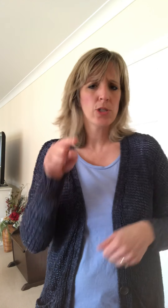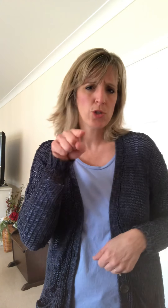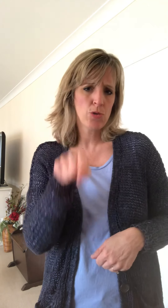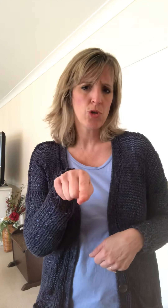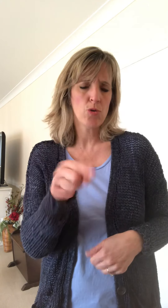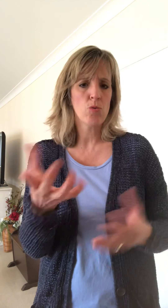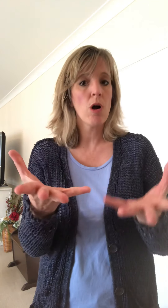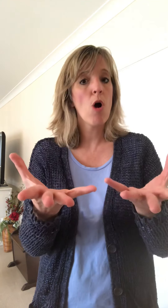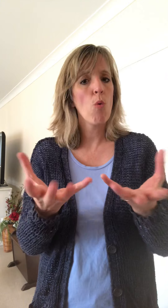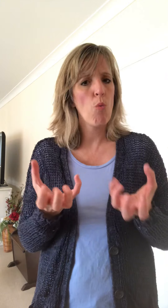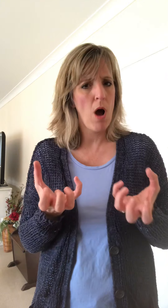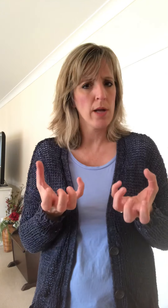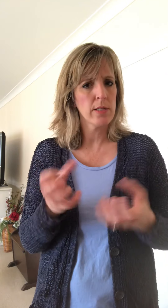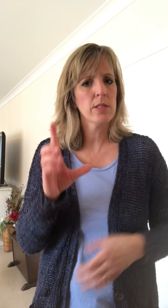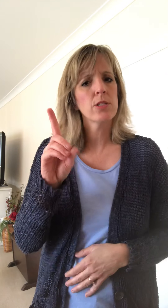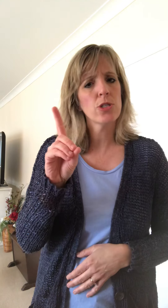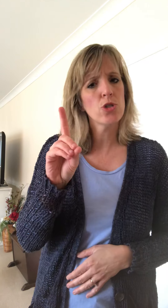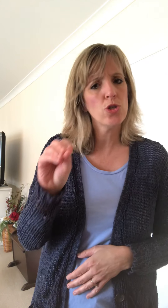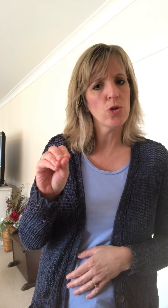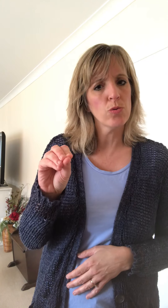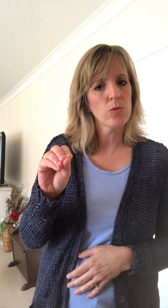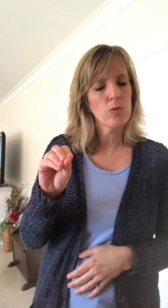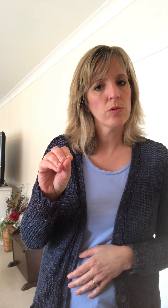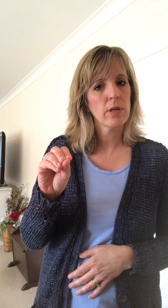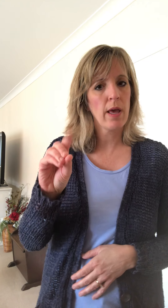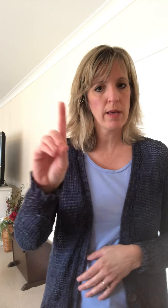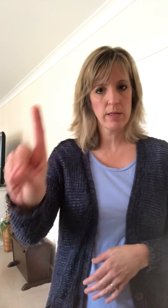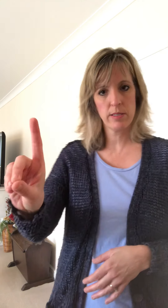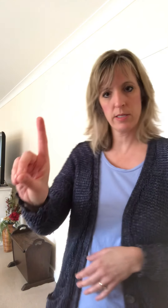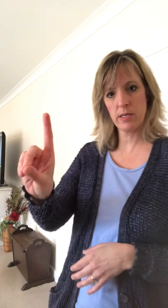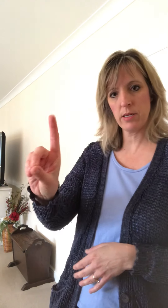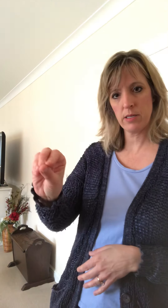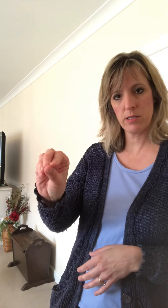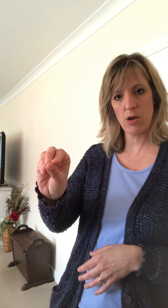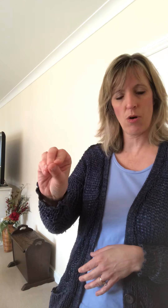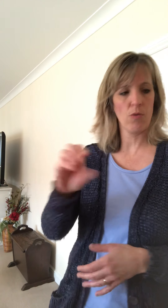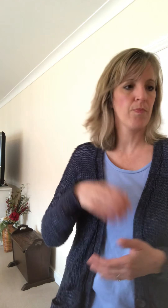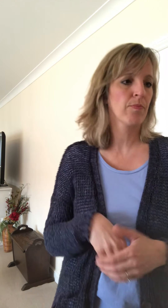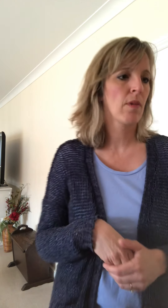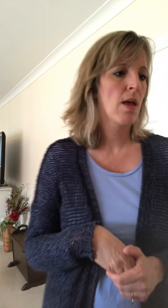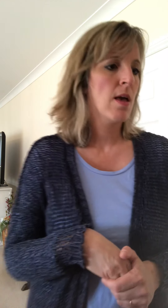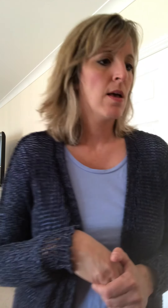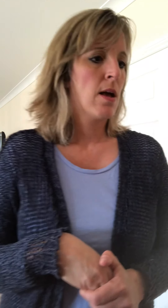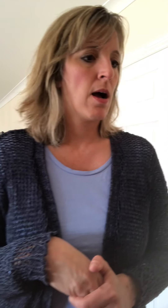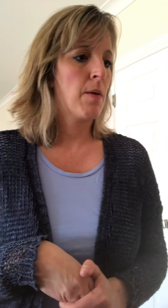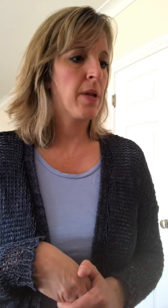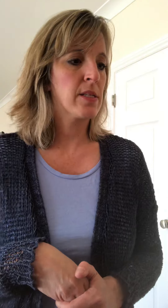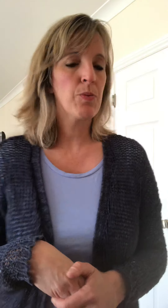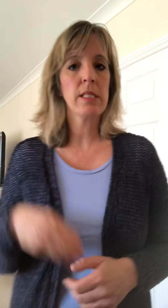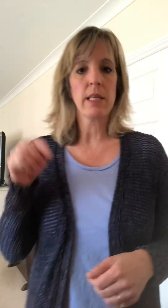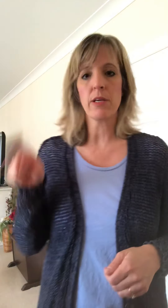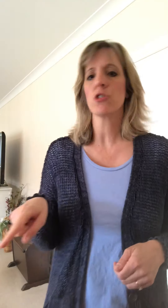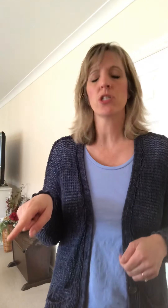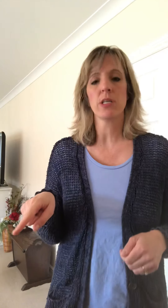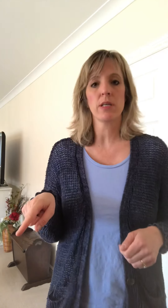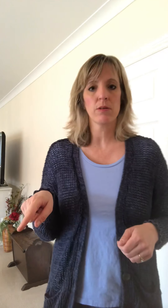do you want to do? Okay? D to O. Next one is he or she.